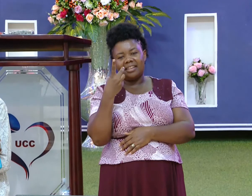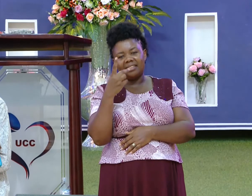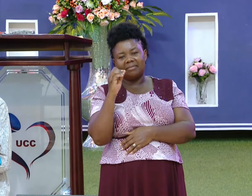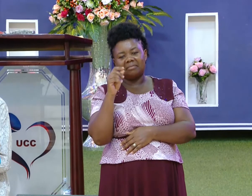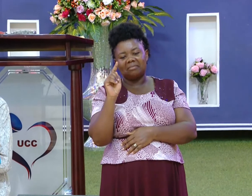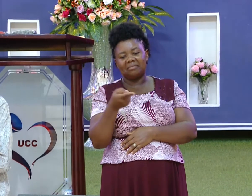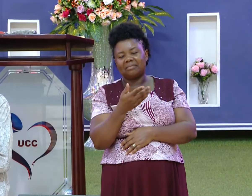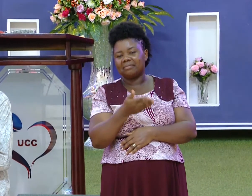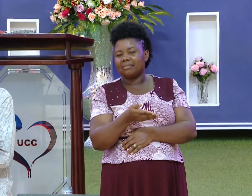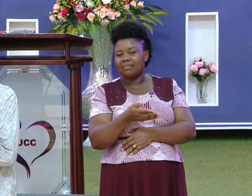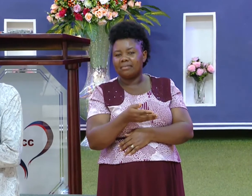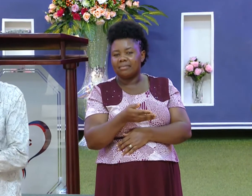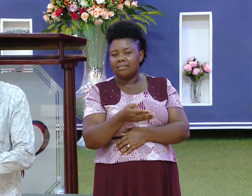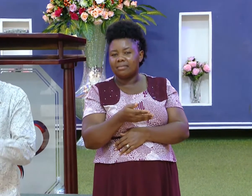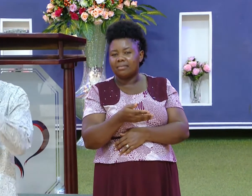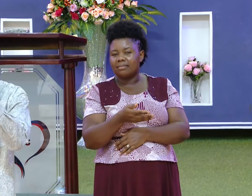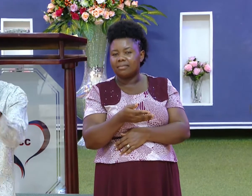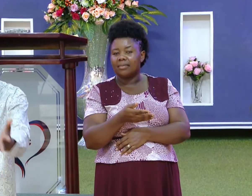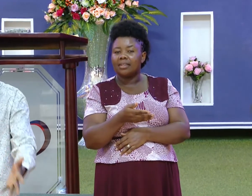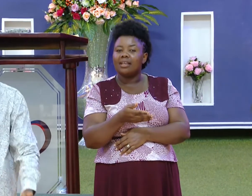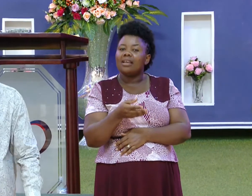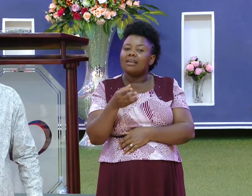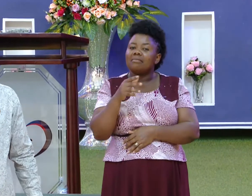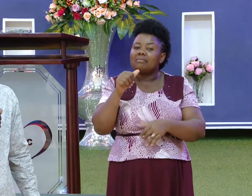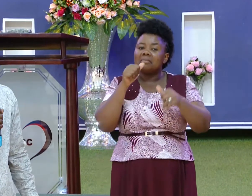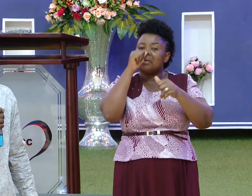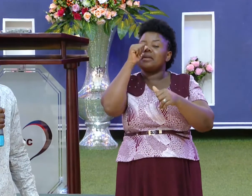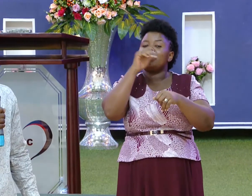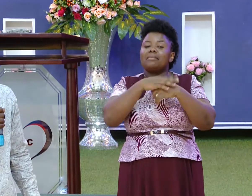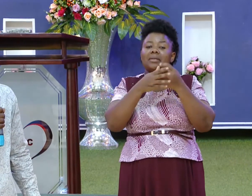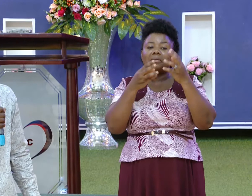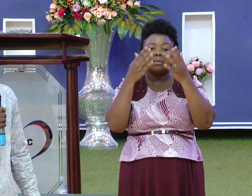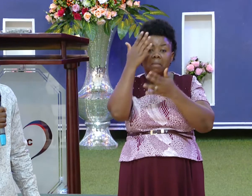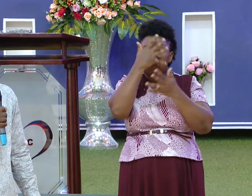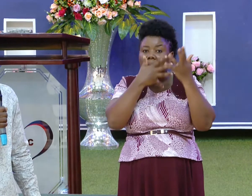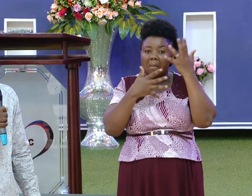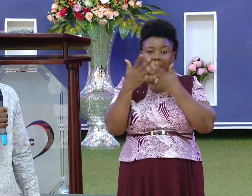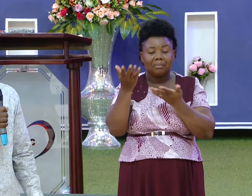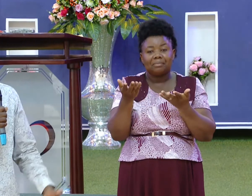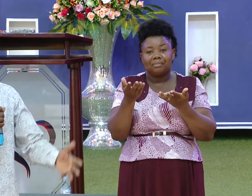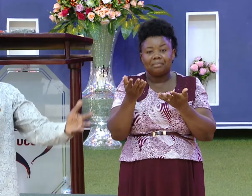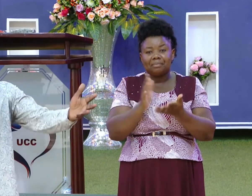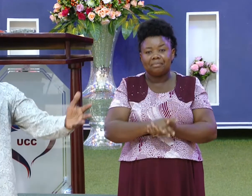for 1,000,000. She would be quiet. And pride can ashame